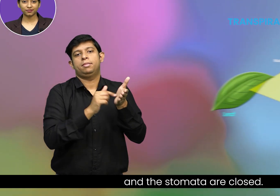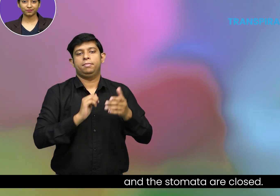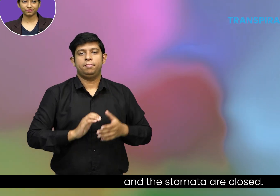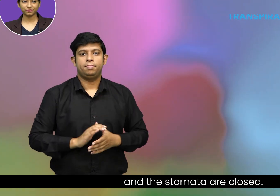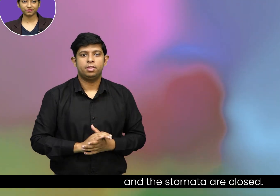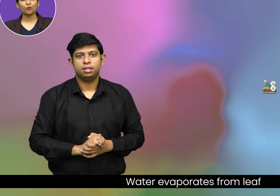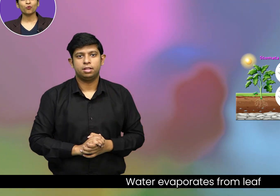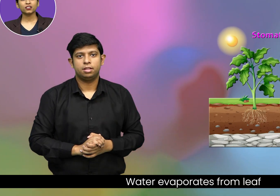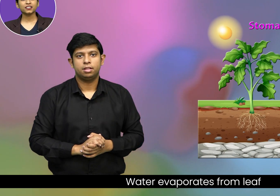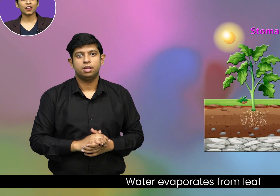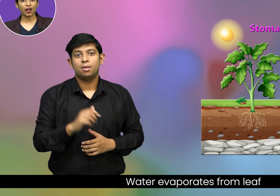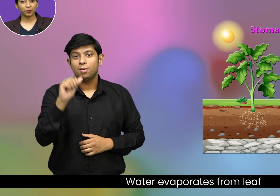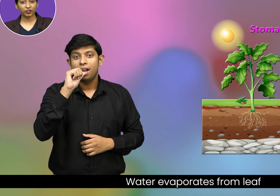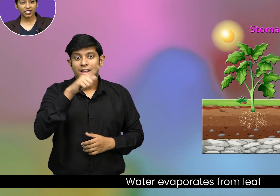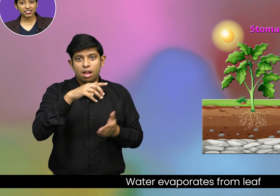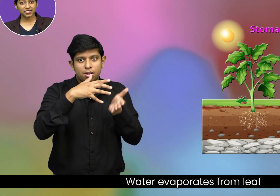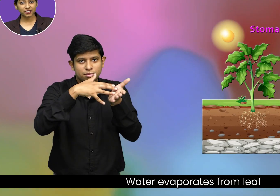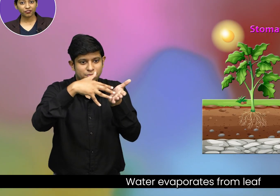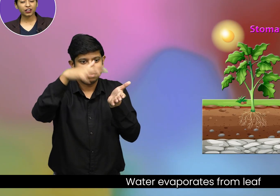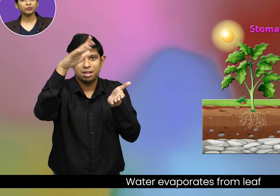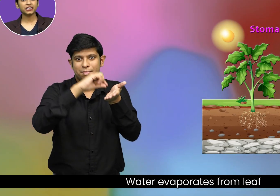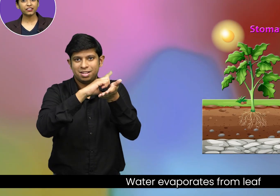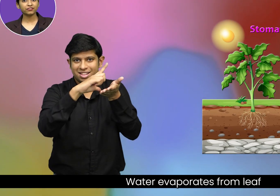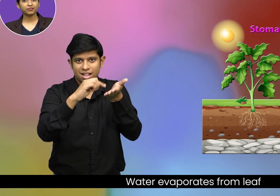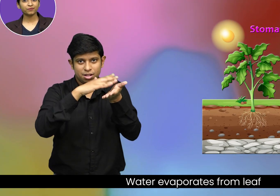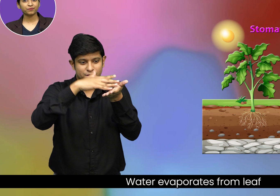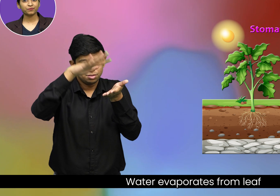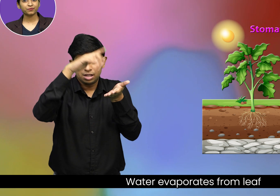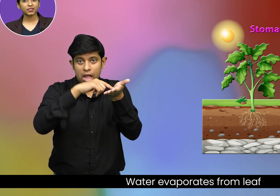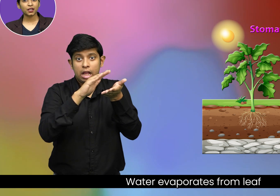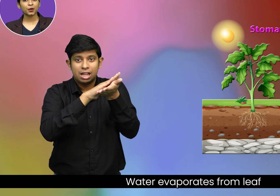closed. Water evaporates from leaf